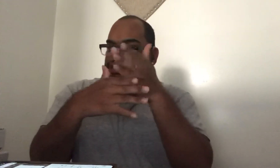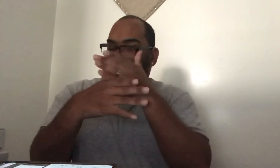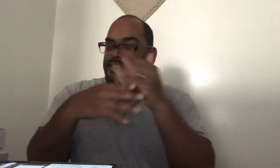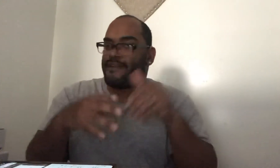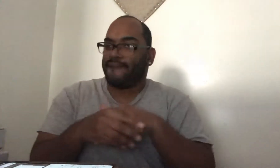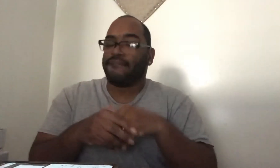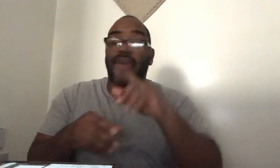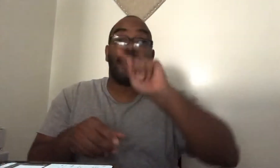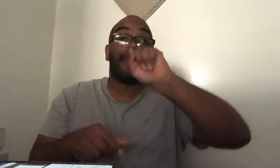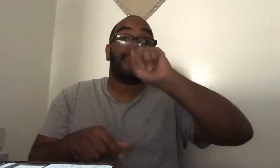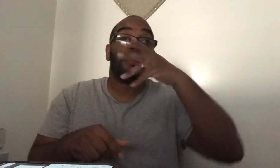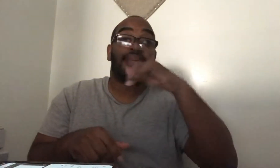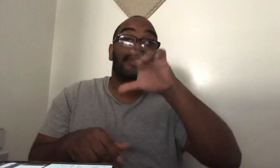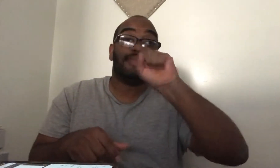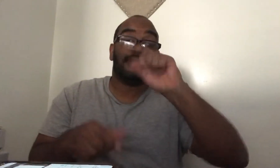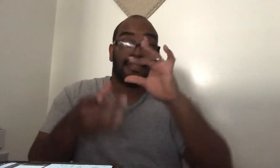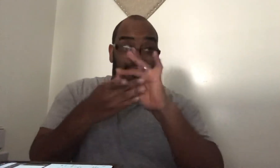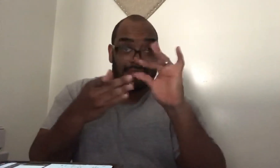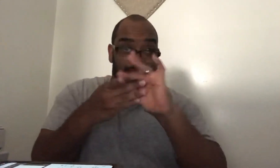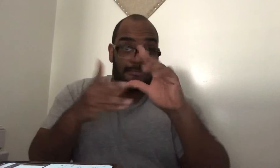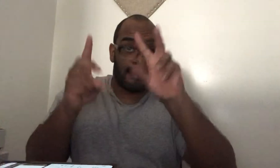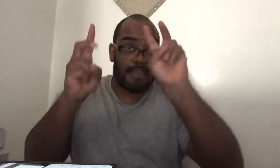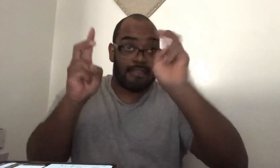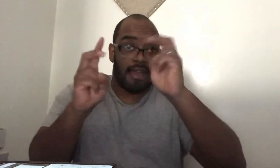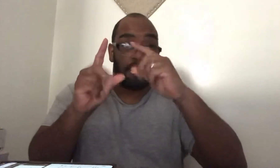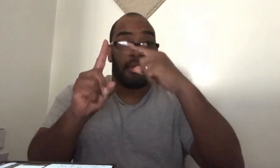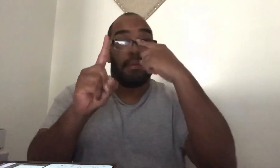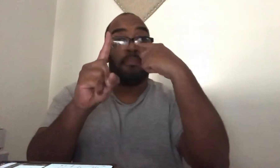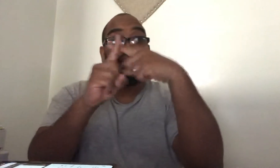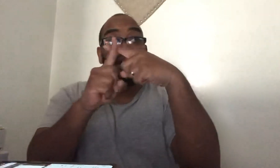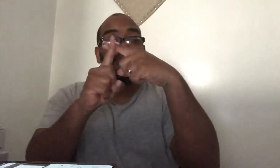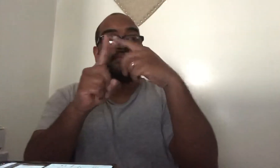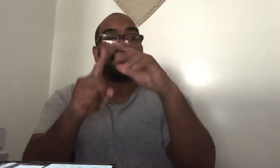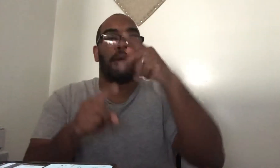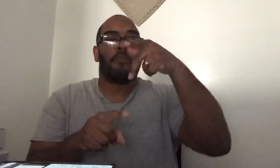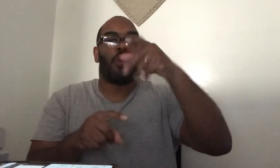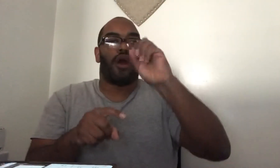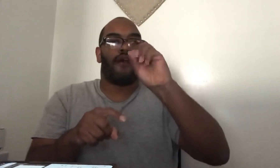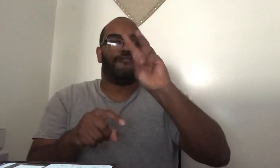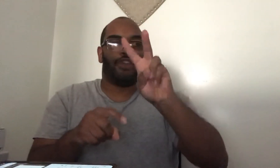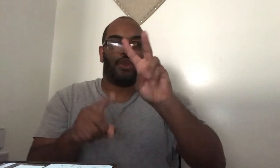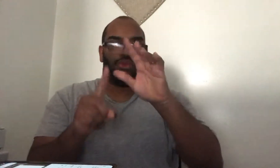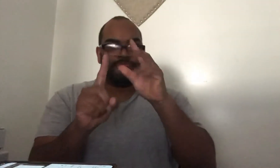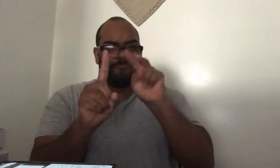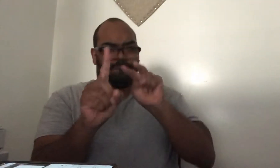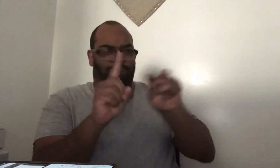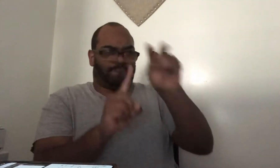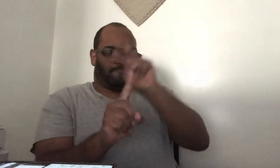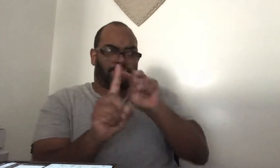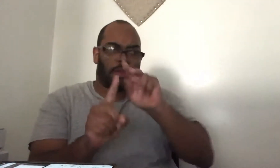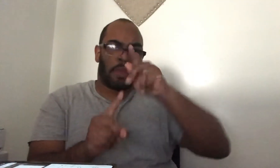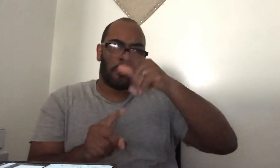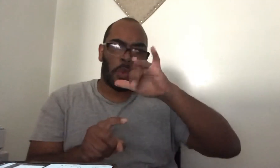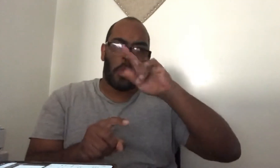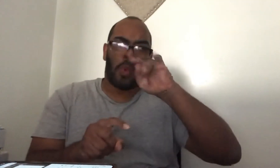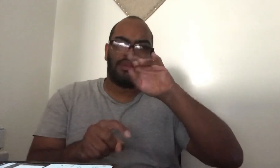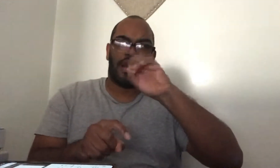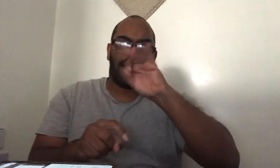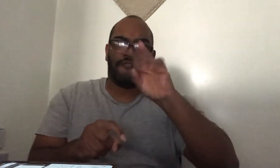Thesis statements are a topic plus a point of view. So the topic of your paper might be cats. This paper is about cats. But